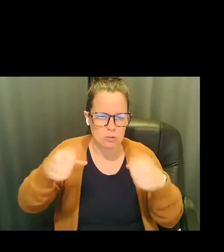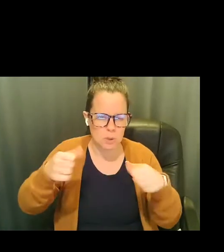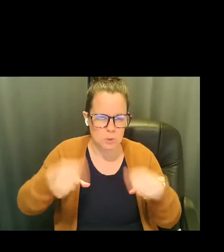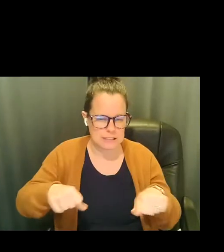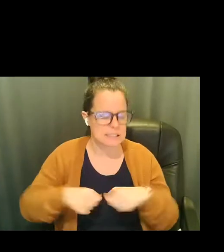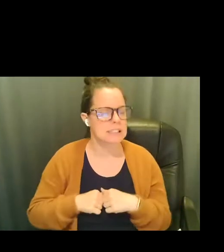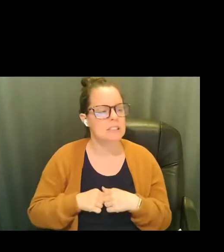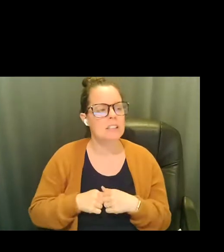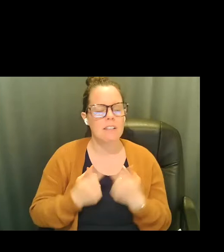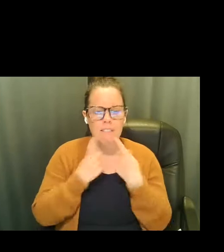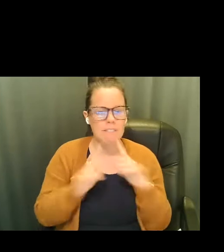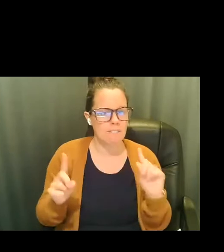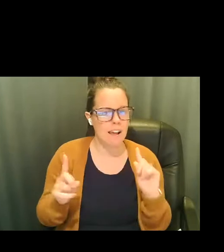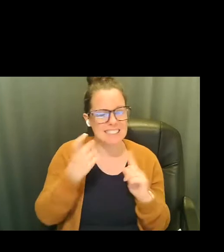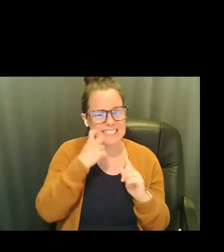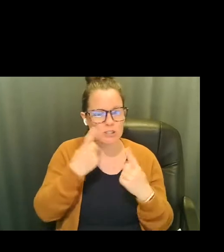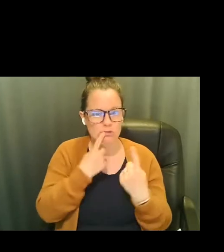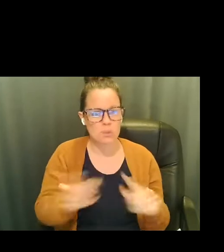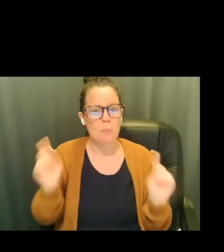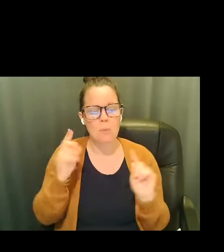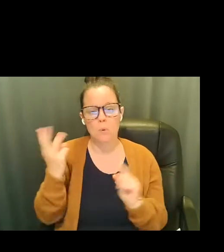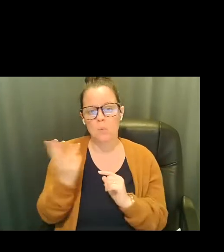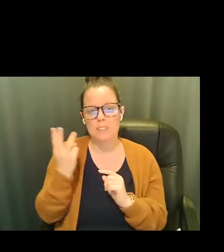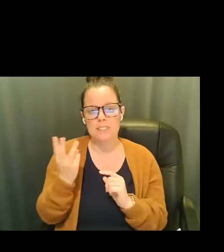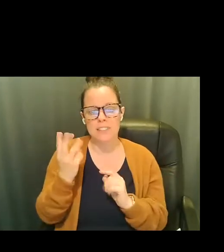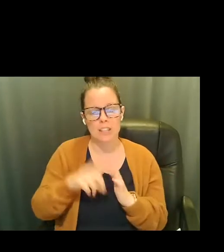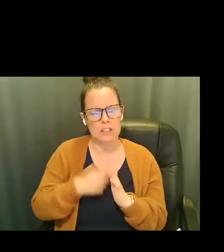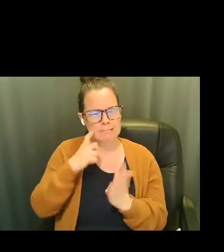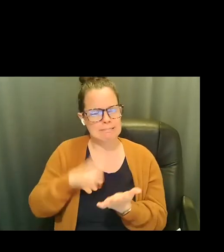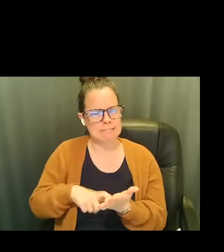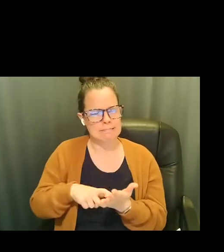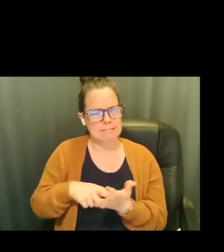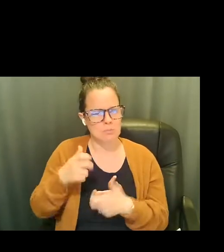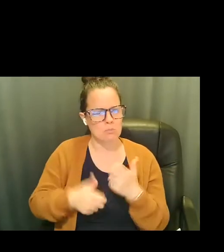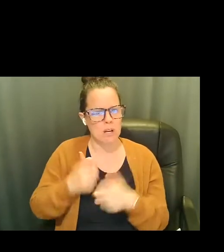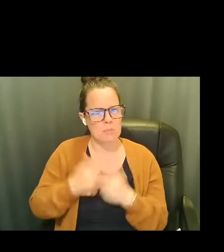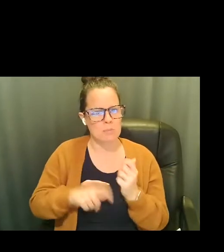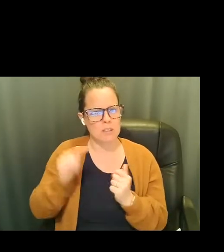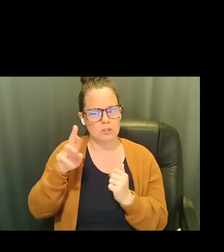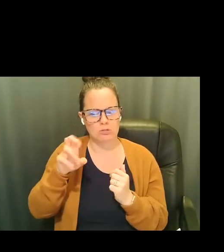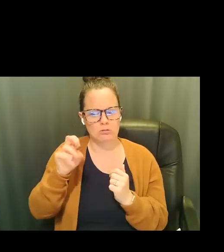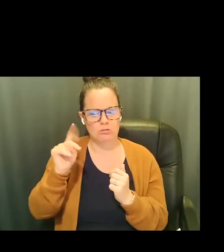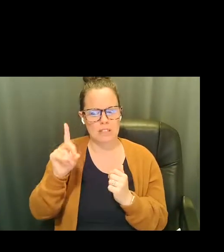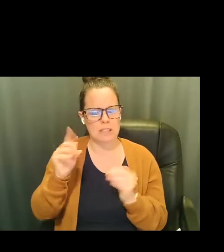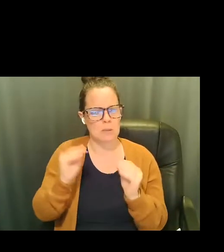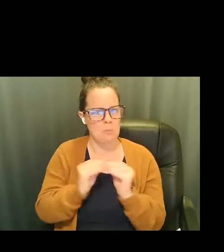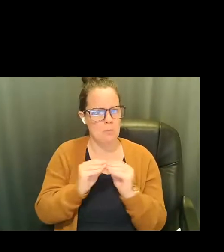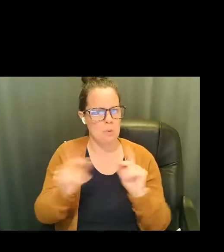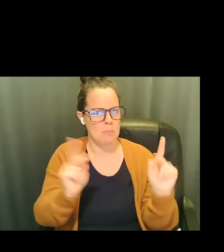Finally, we reported Wednesday that we are starting to see a troubling trend of more people becoming infected. Both cases